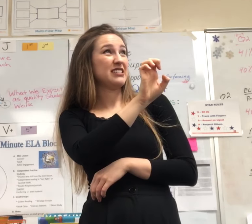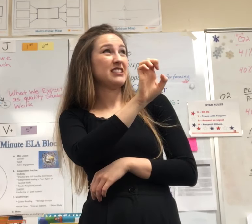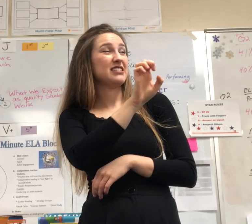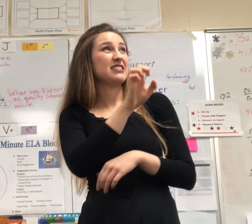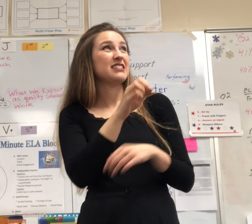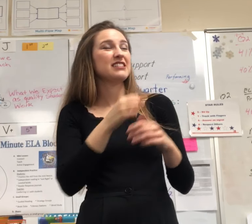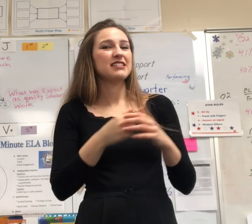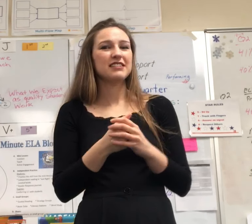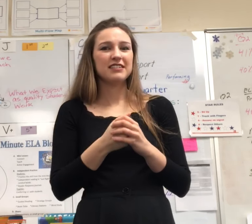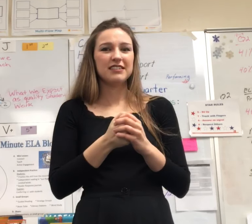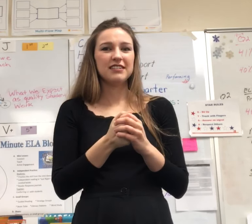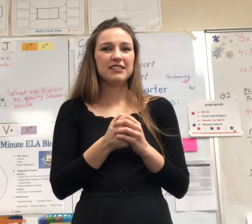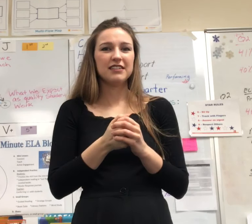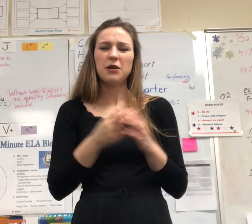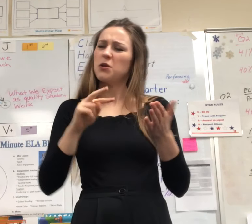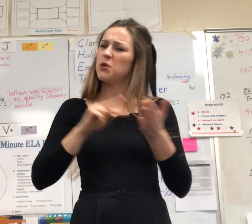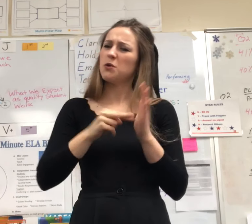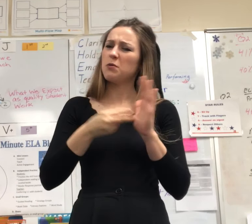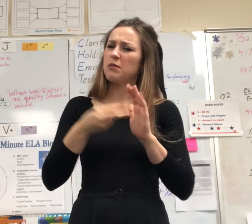what you're talking about. It